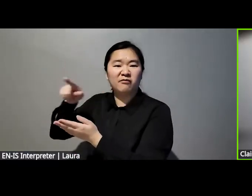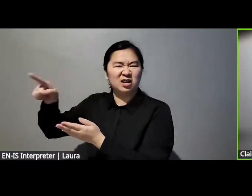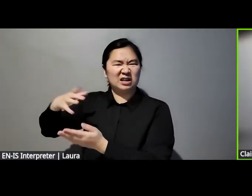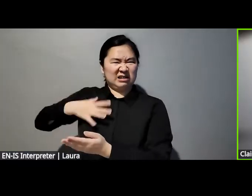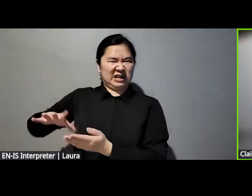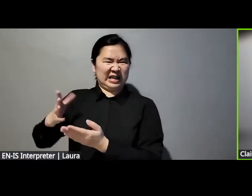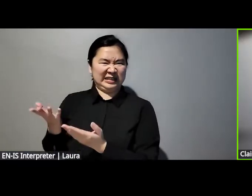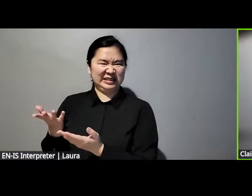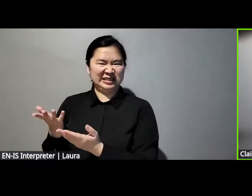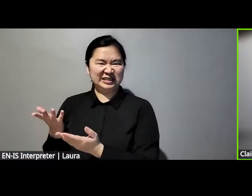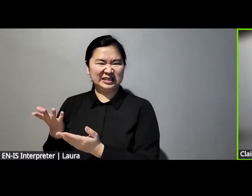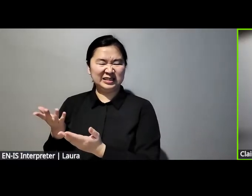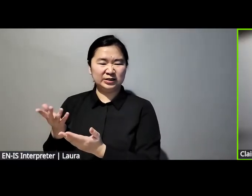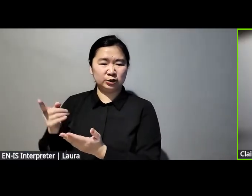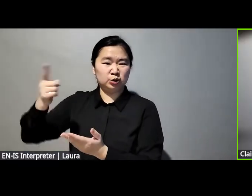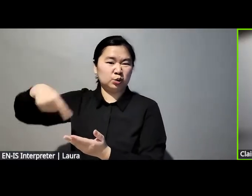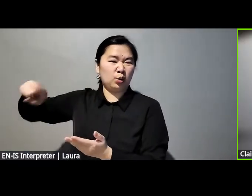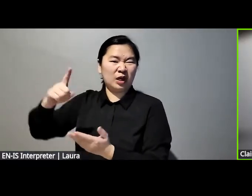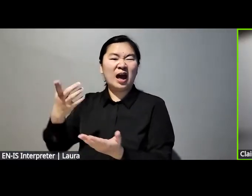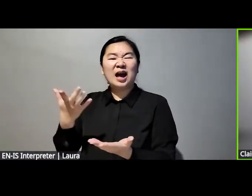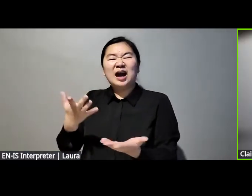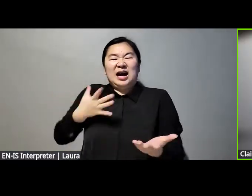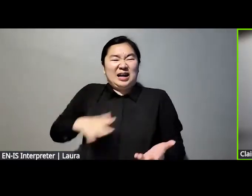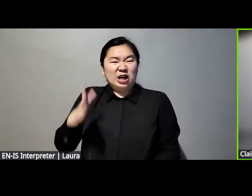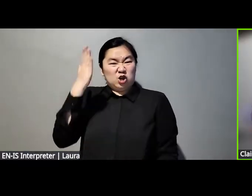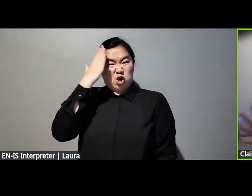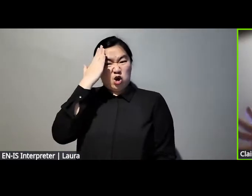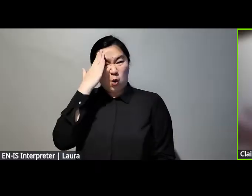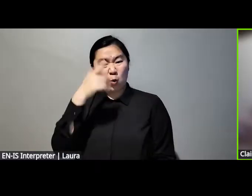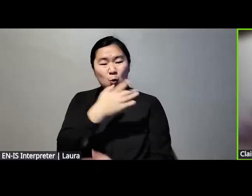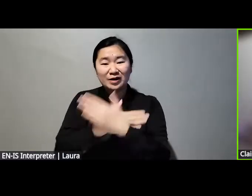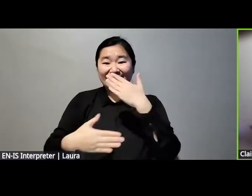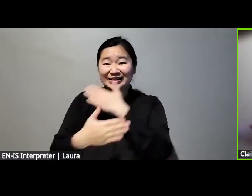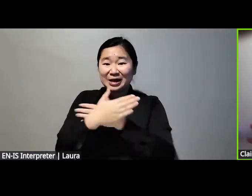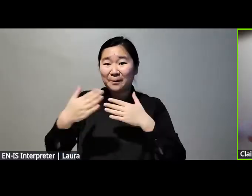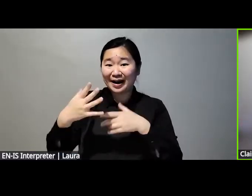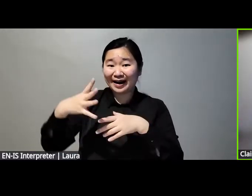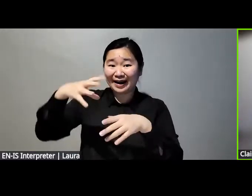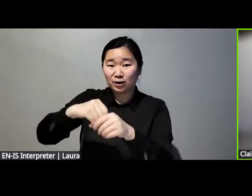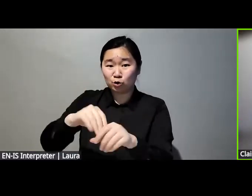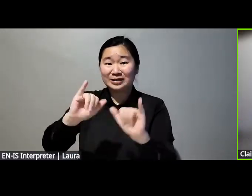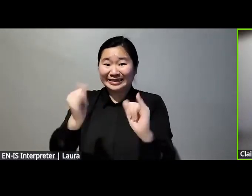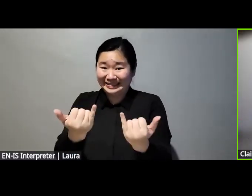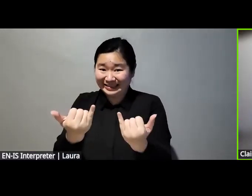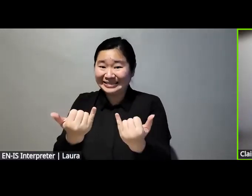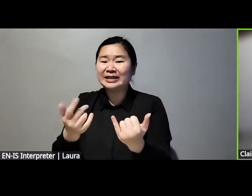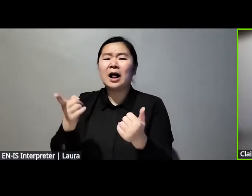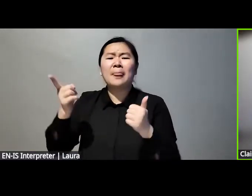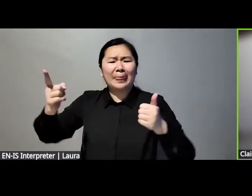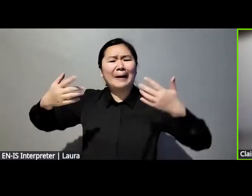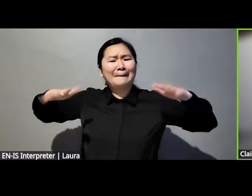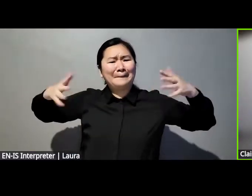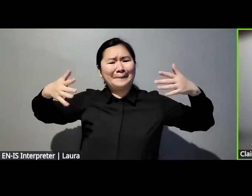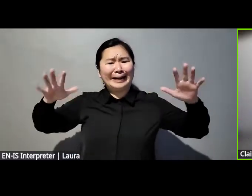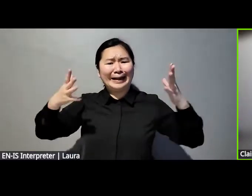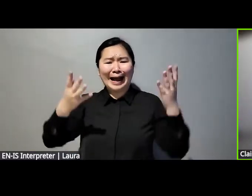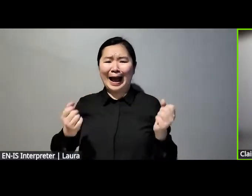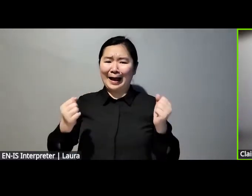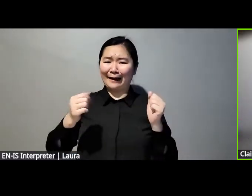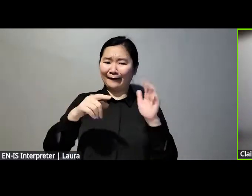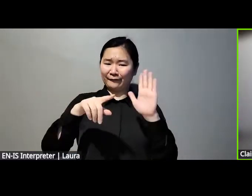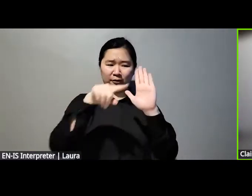Kogi. And there was a Disability Commission, and we worked with our OPD partners to get them to work within that